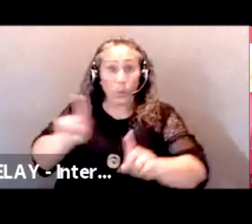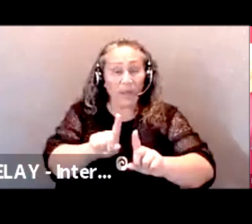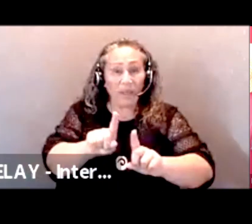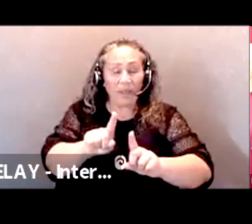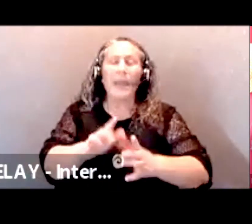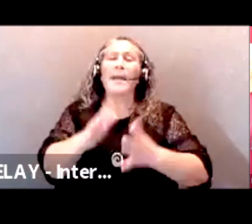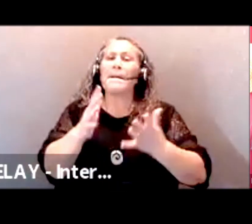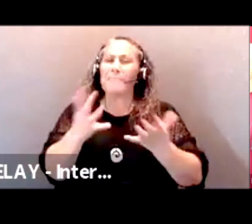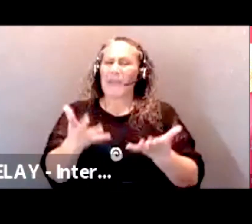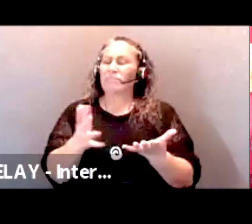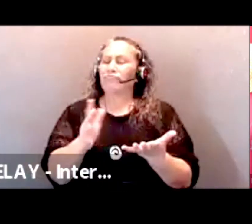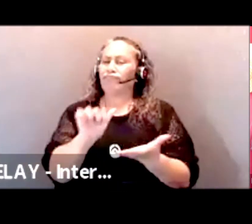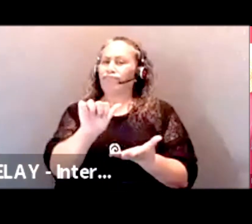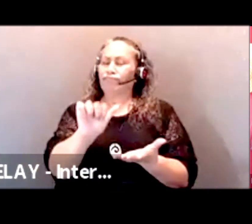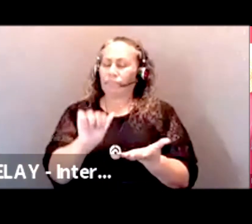probably